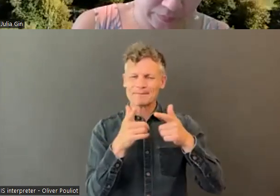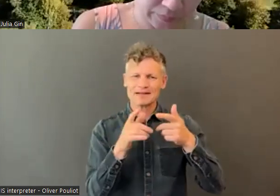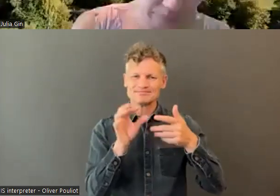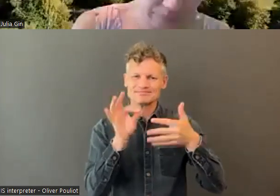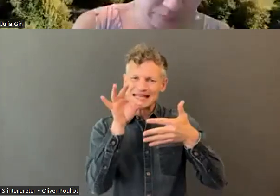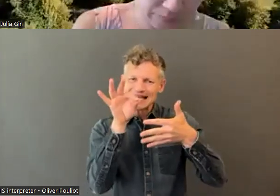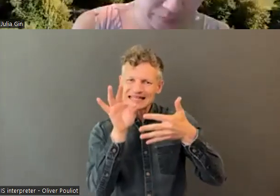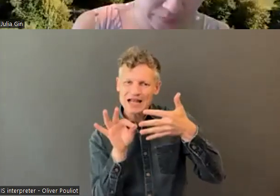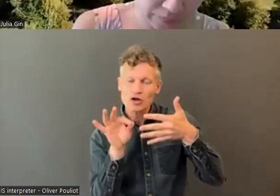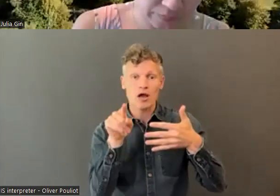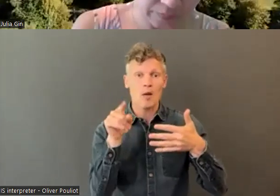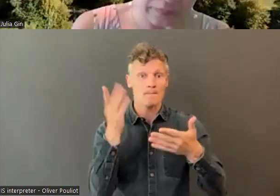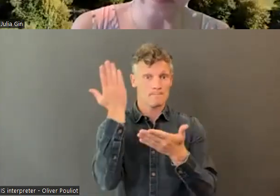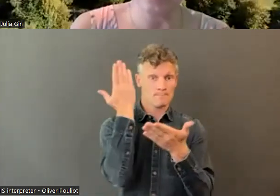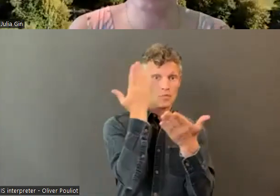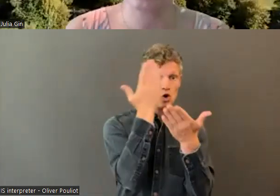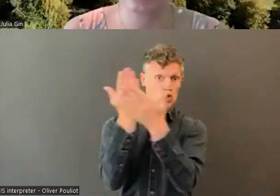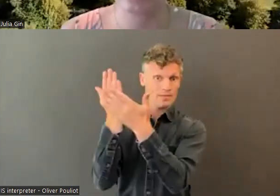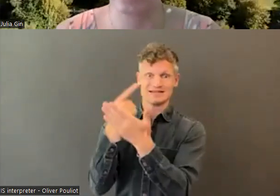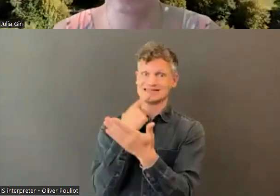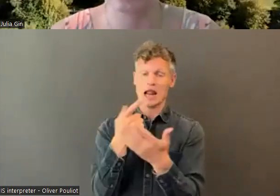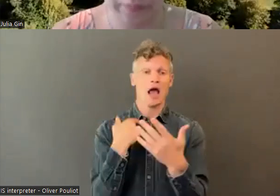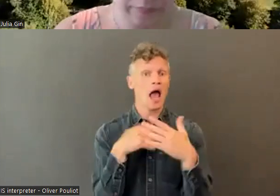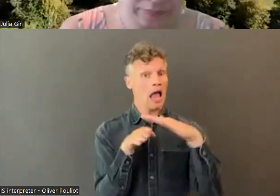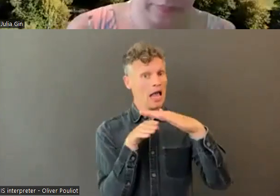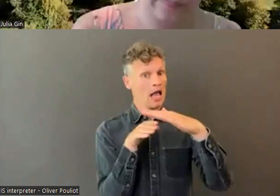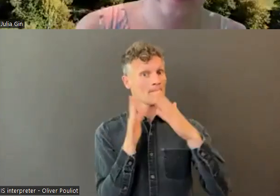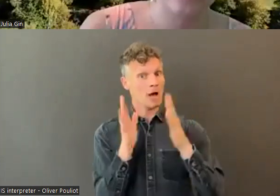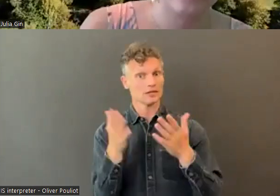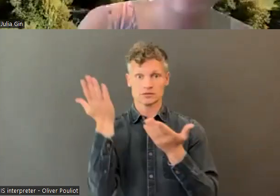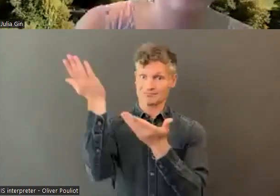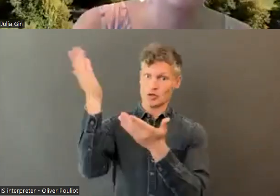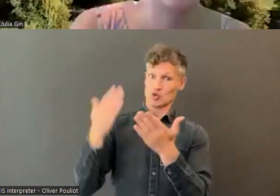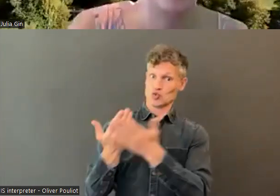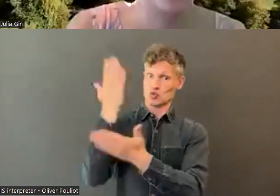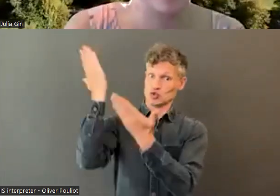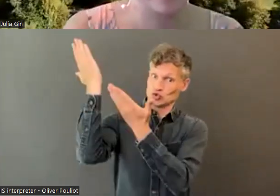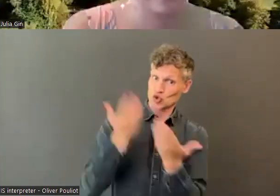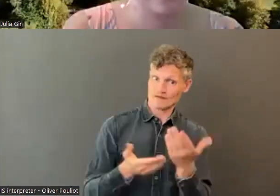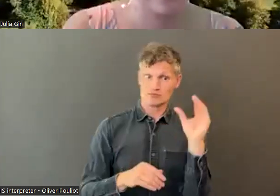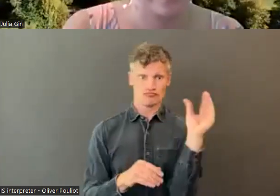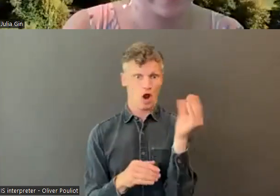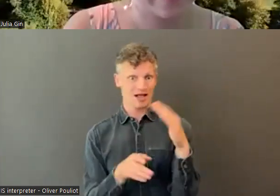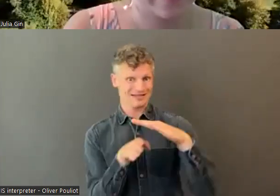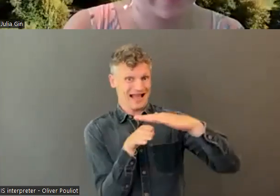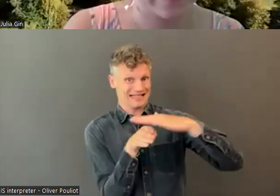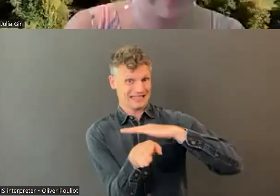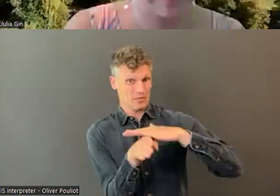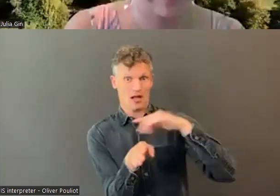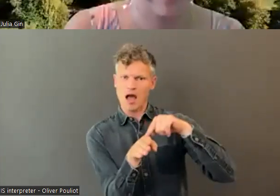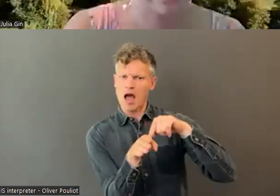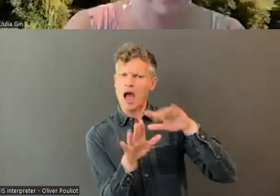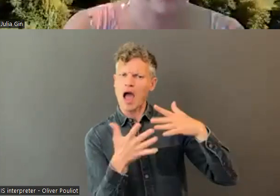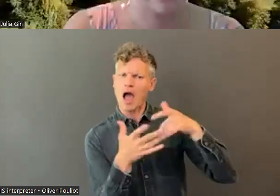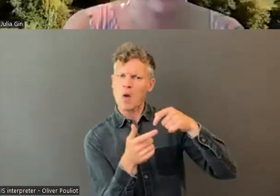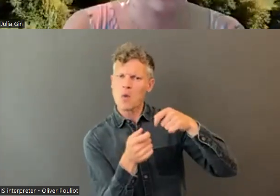relevant goods and services acquired are accessible or don't create new barriers. How exactly do you assess that? And that's pertinent to the entire